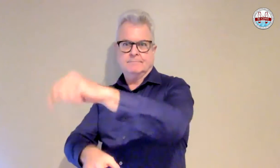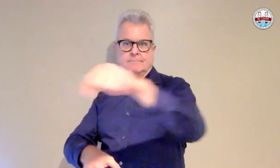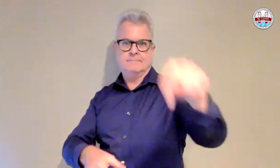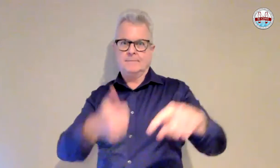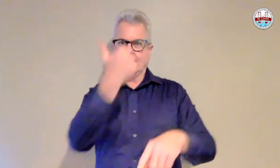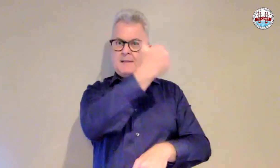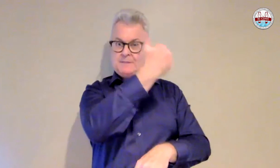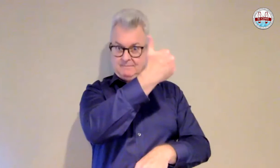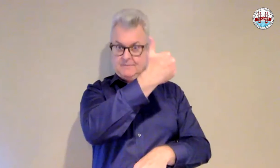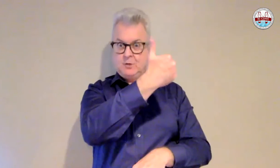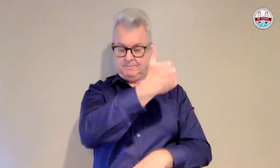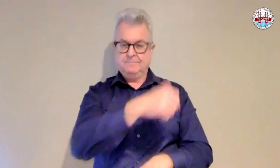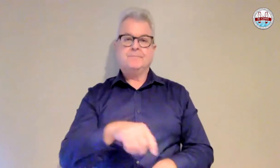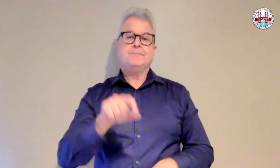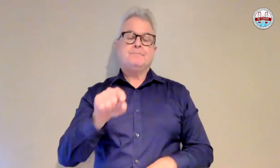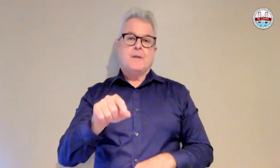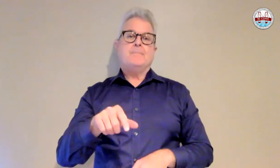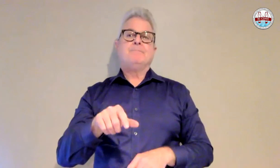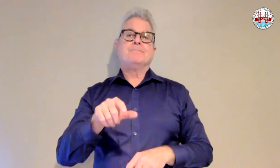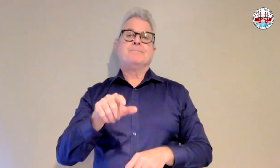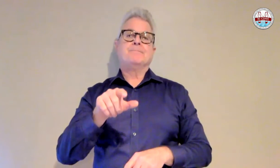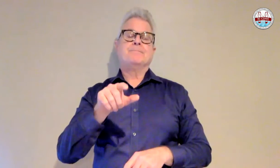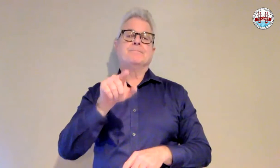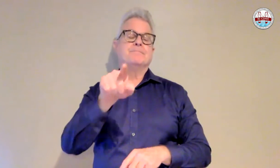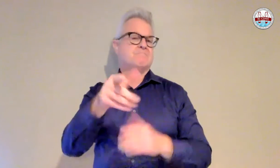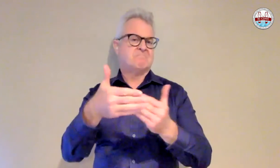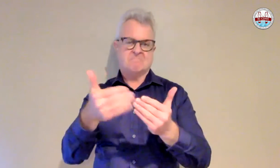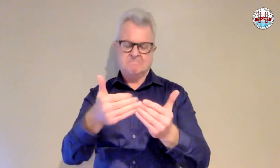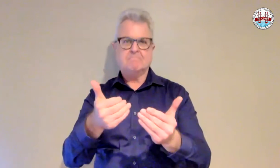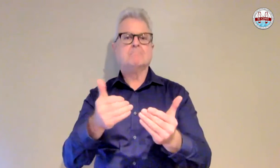They will be managing and facilitating the test locations and sites.